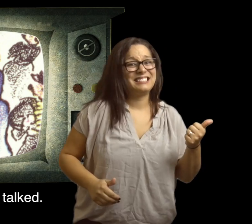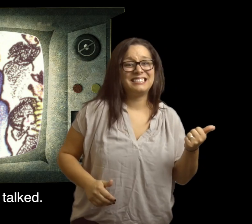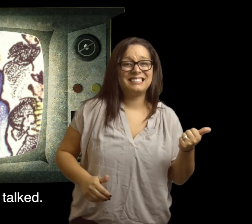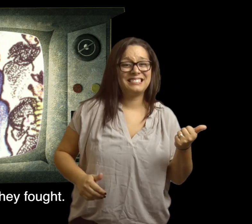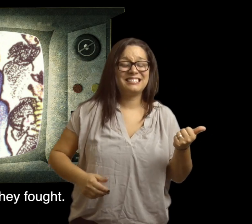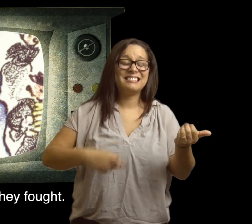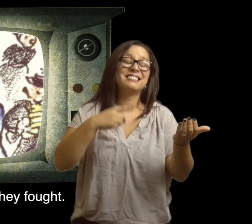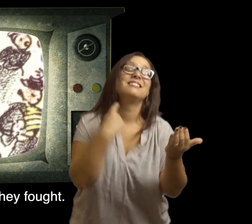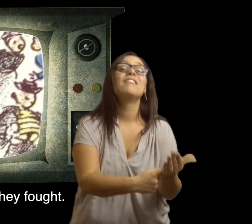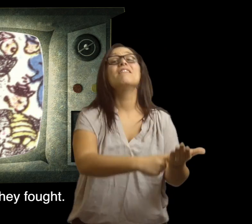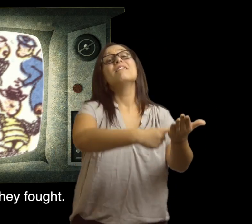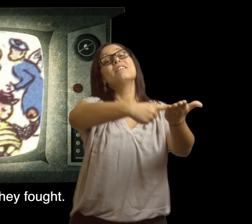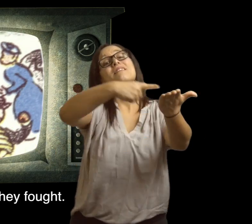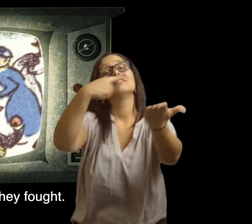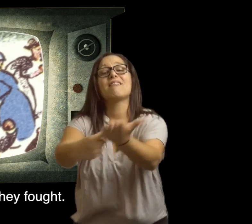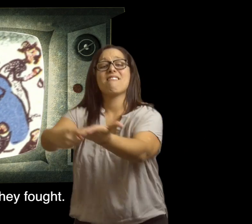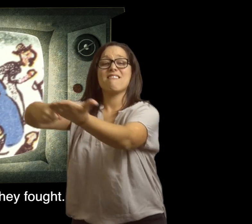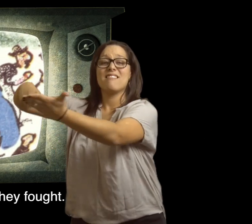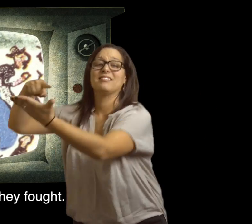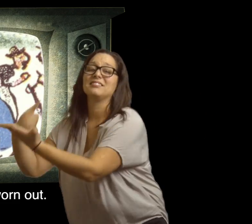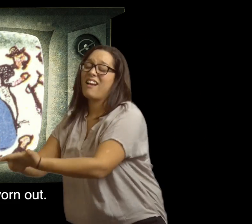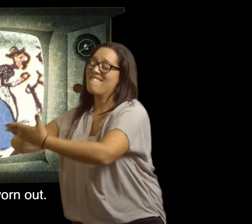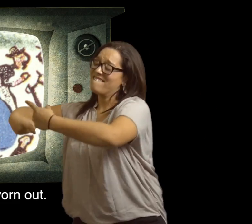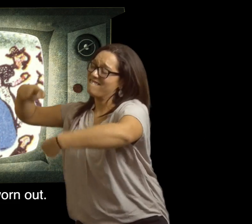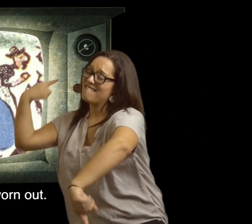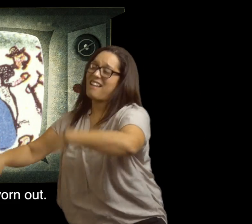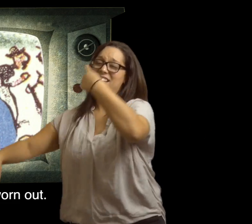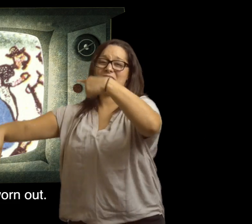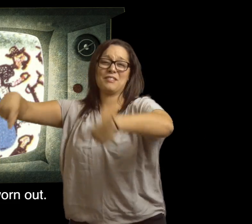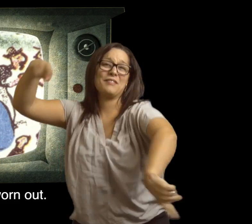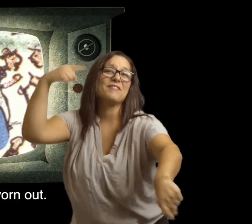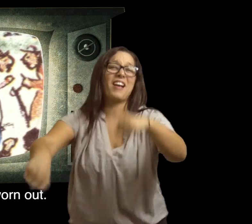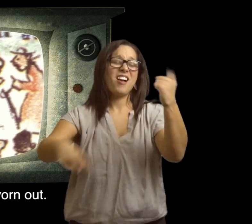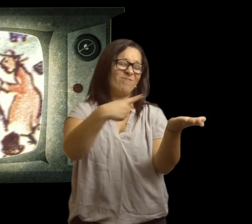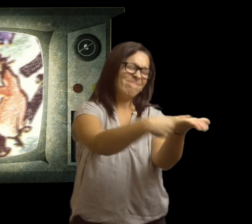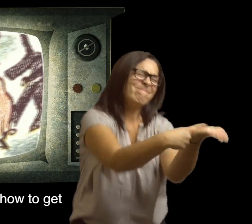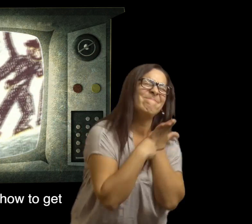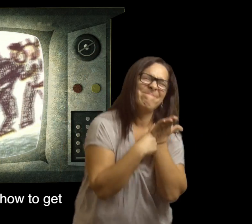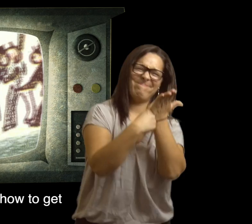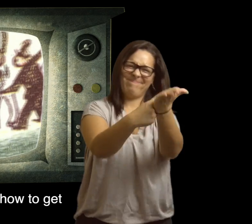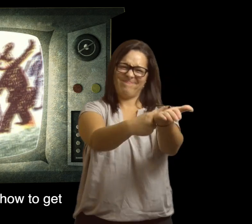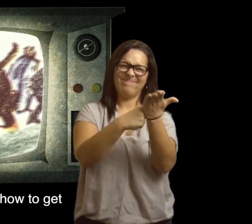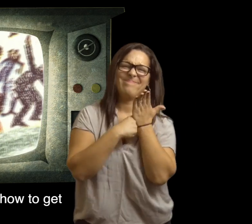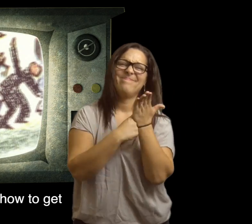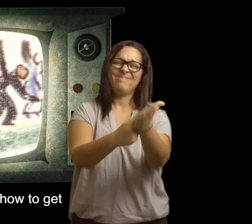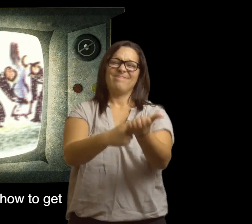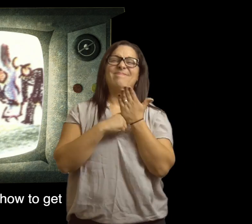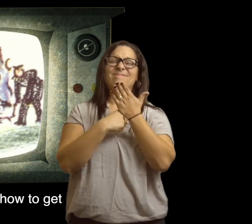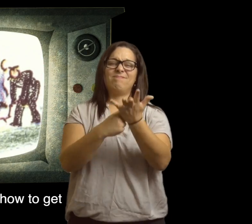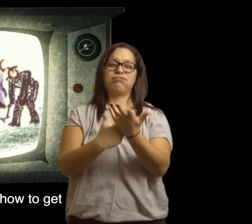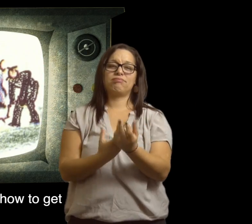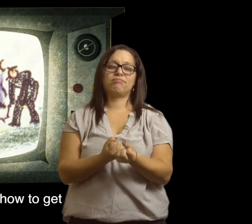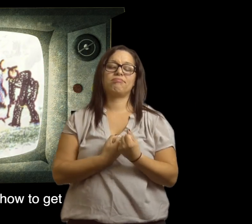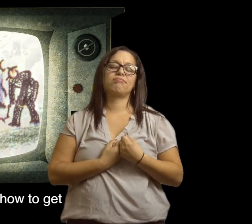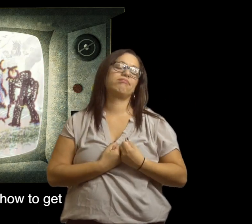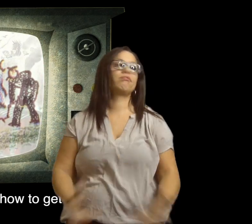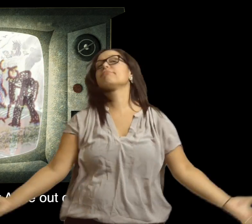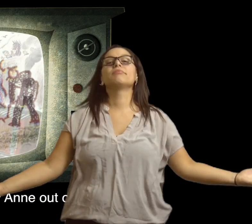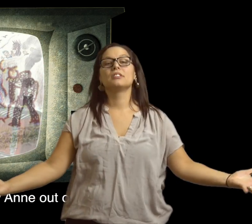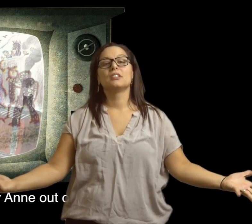talked, and they argued and they fought till they were worn out, and still no one knew how to get Mike Mulligan